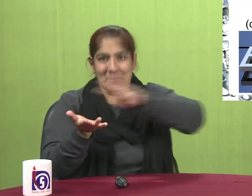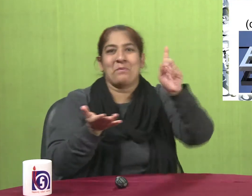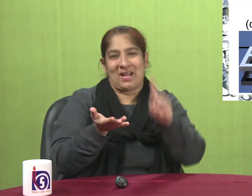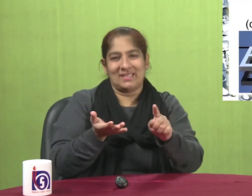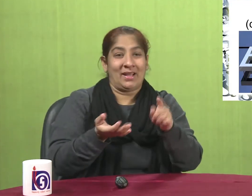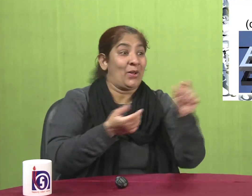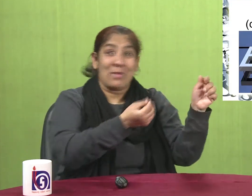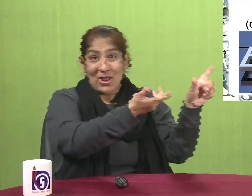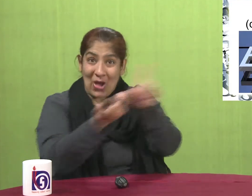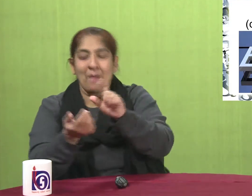works for you.